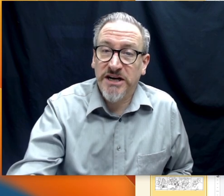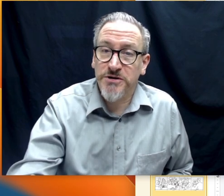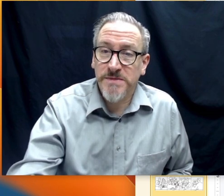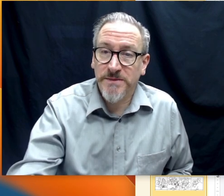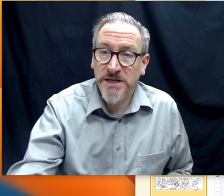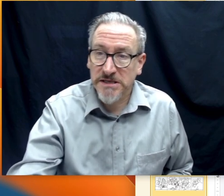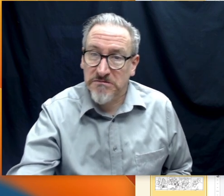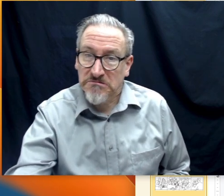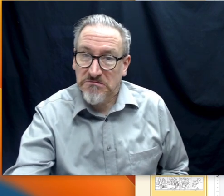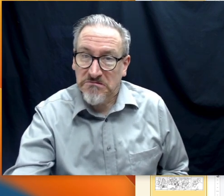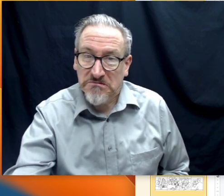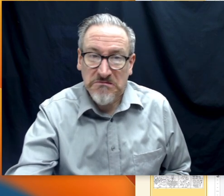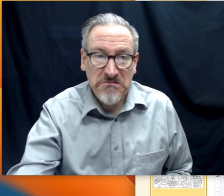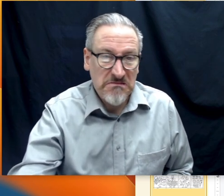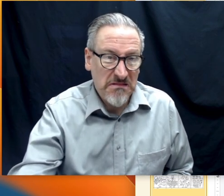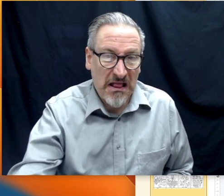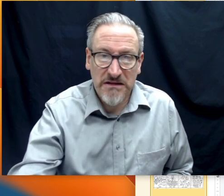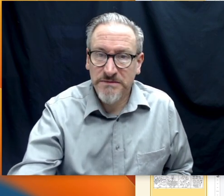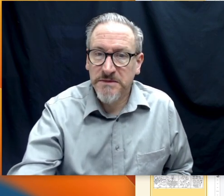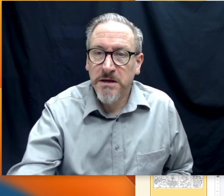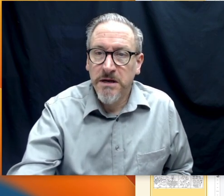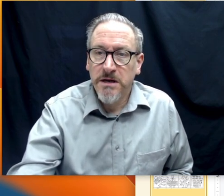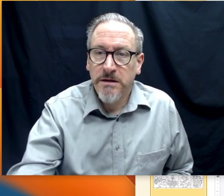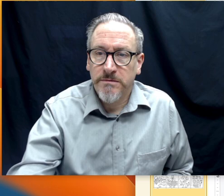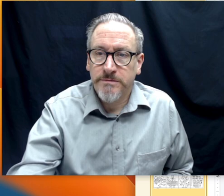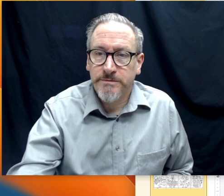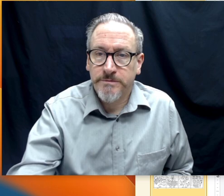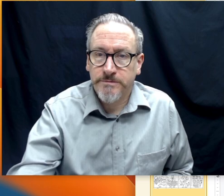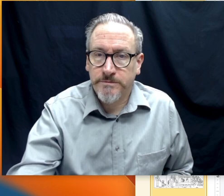I got to trim some of these. Ugh.